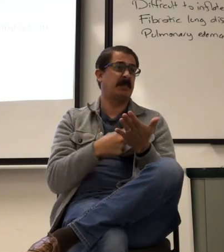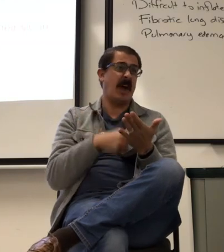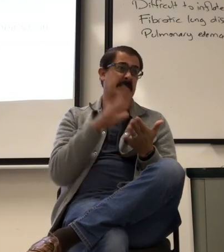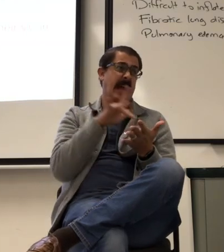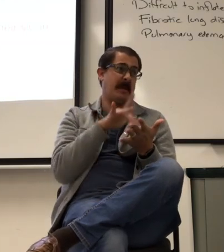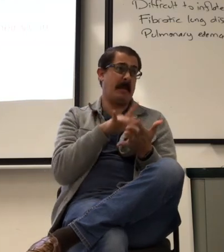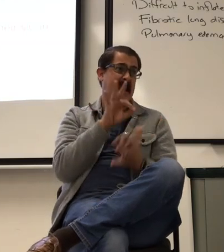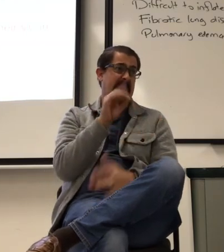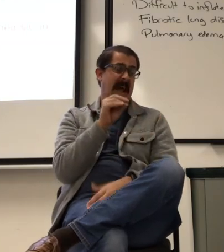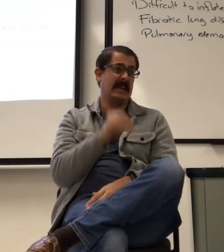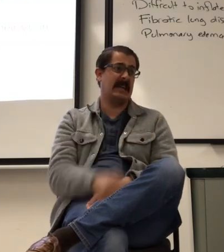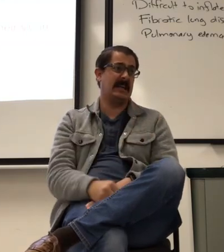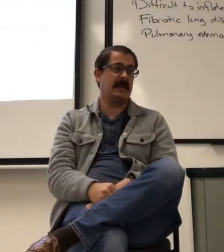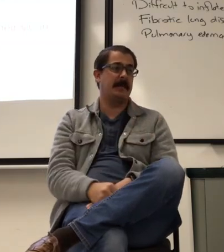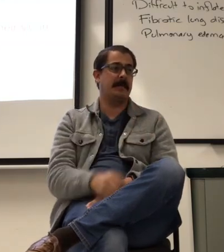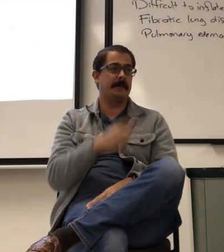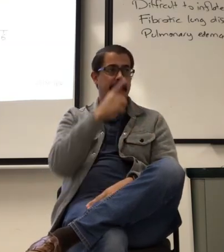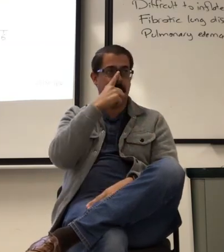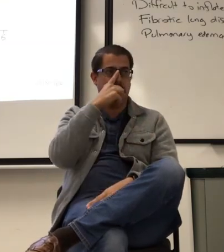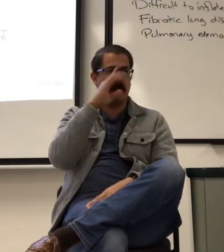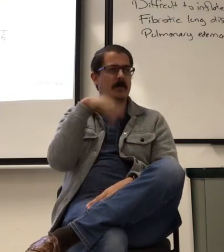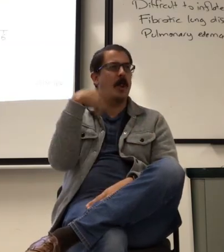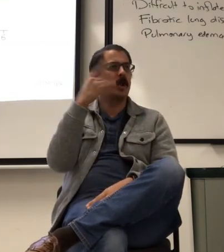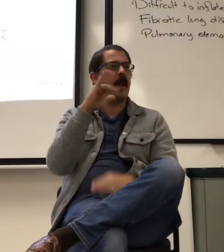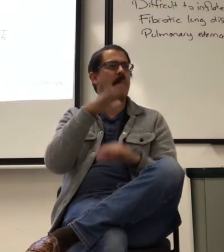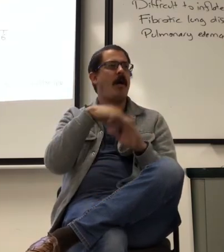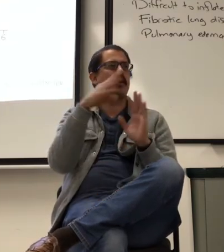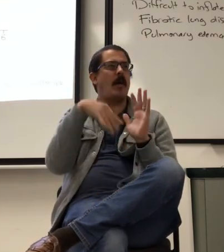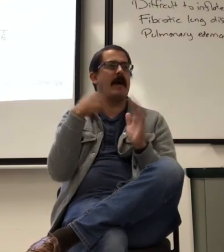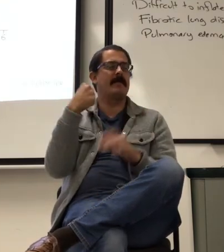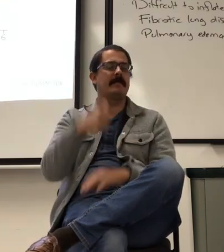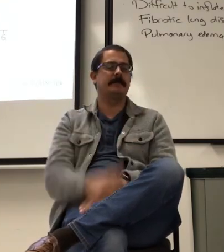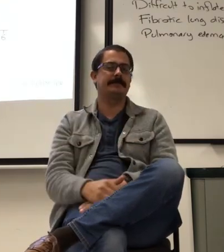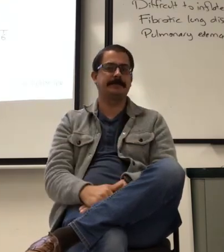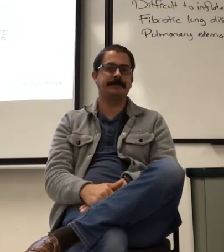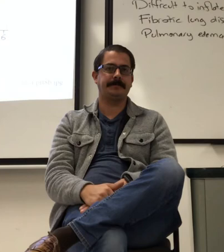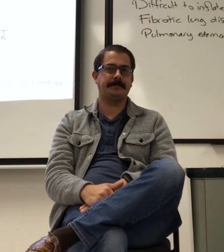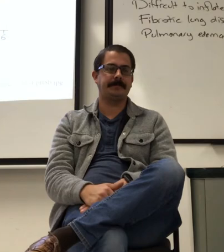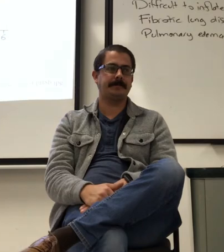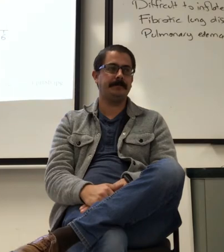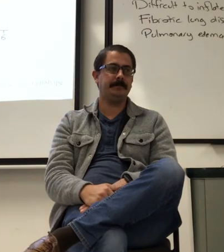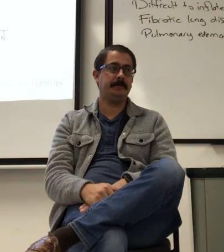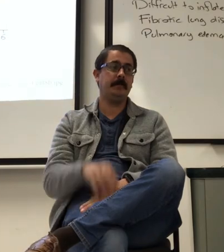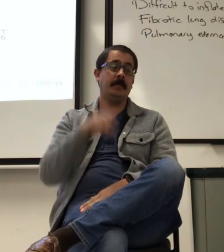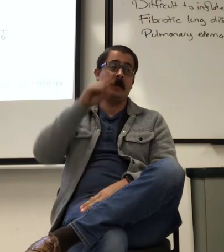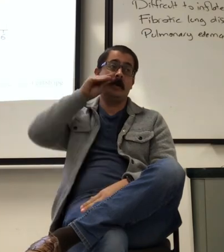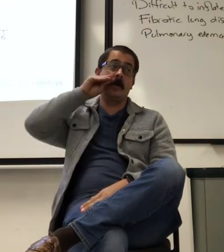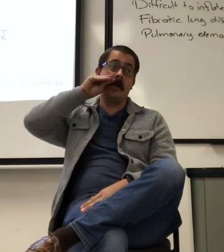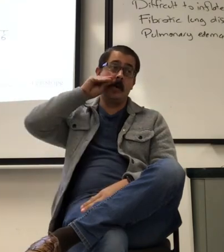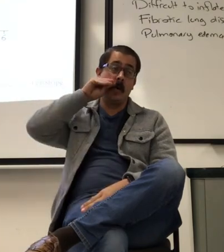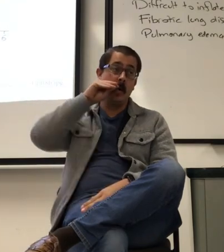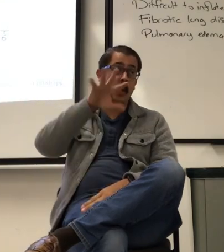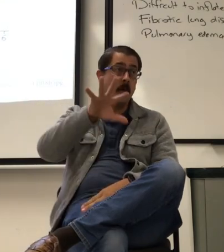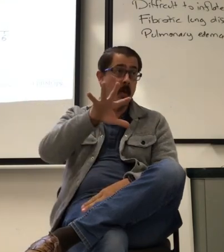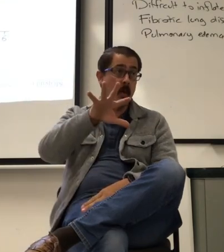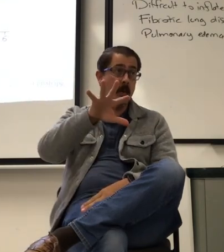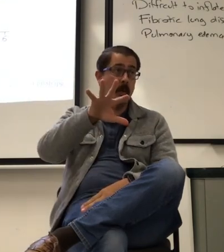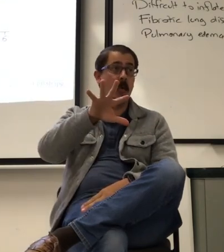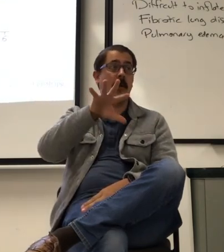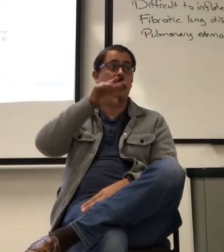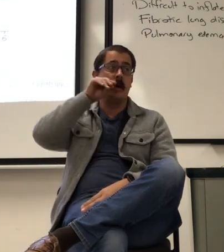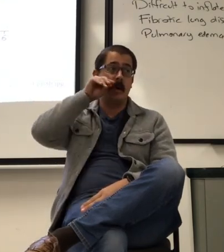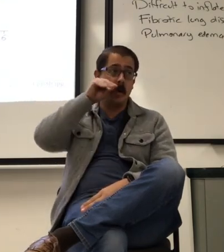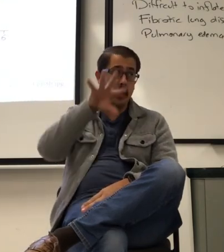mid-90s. This is kind of what it would look like on a graph. You breathe out at time zero.